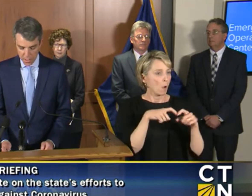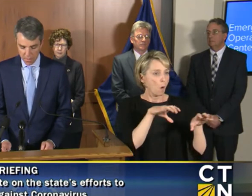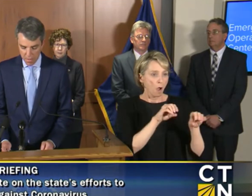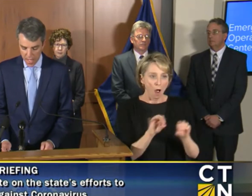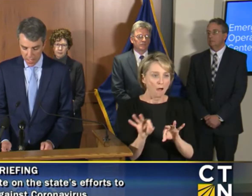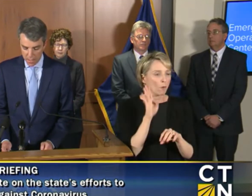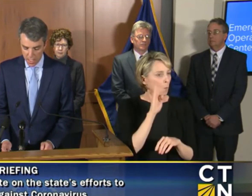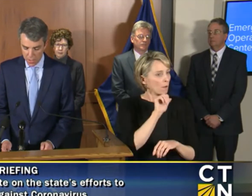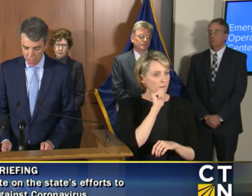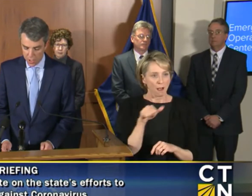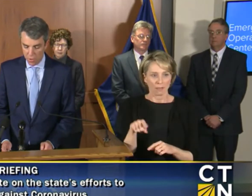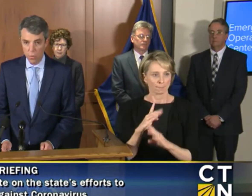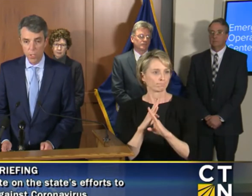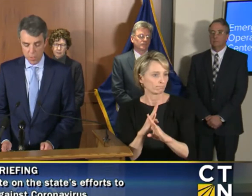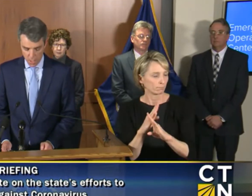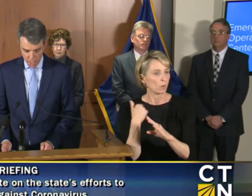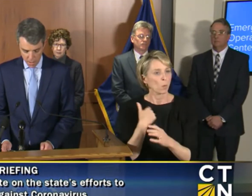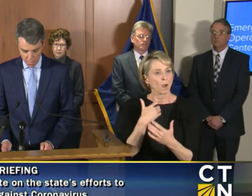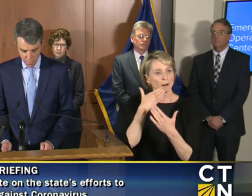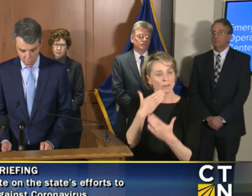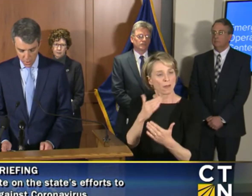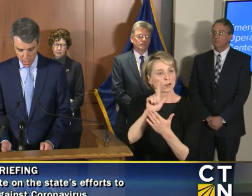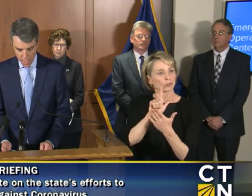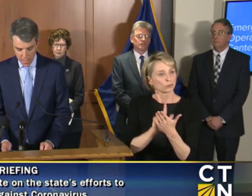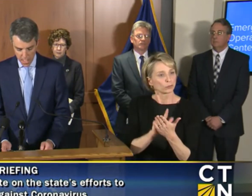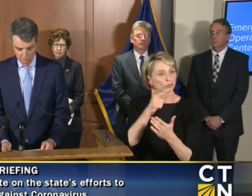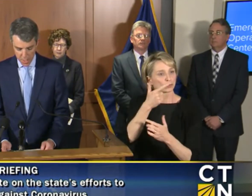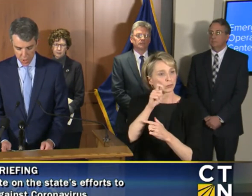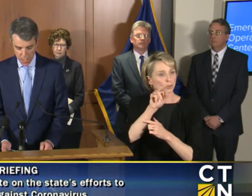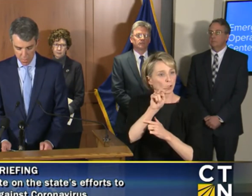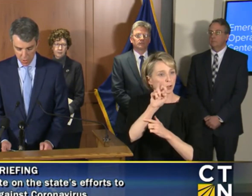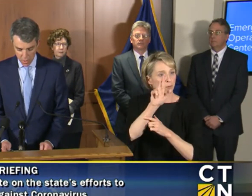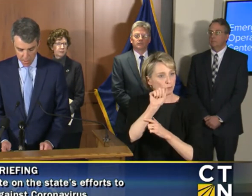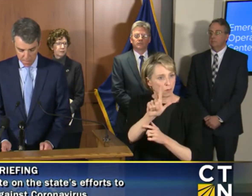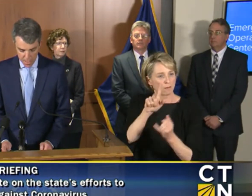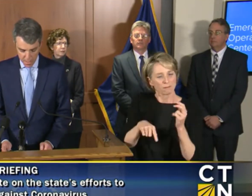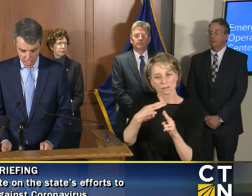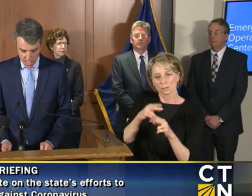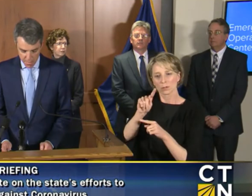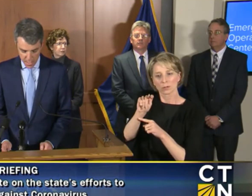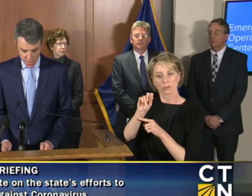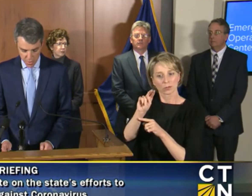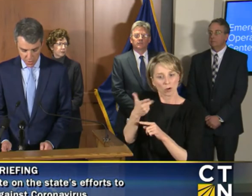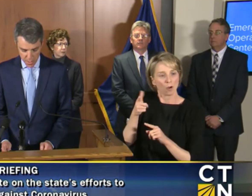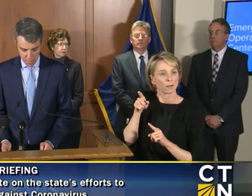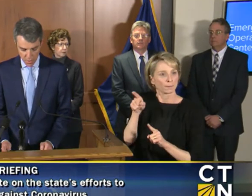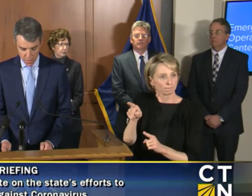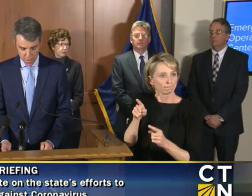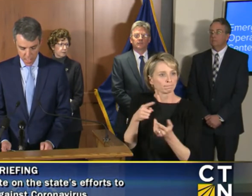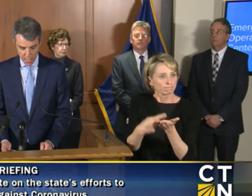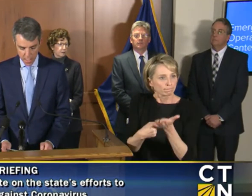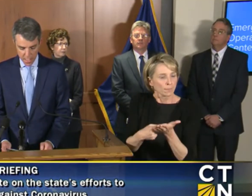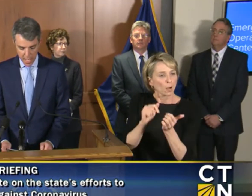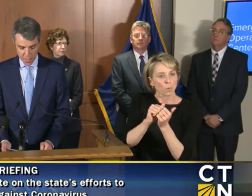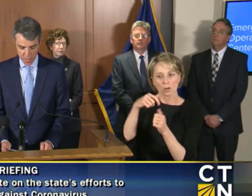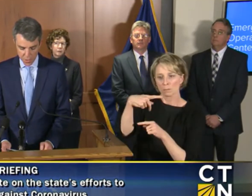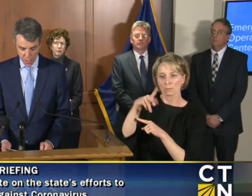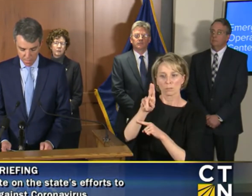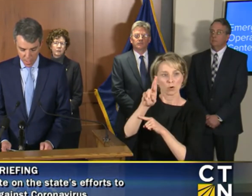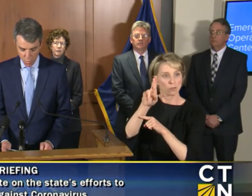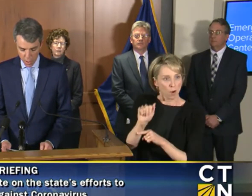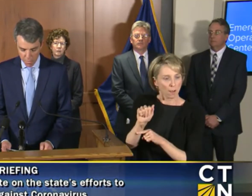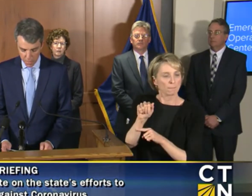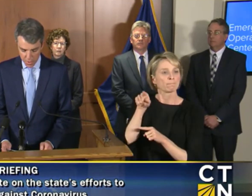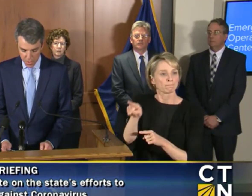we'd like to thank Attorney General William Tong for petitioning PURA that has resulted in orders that gas,